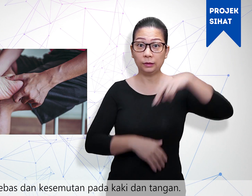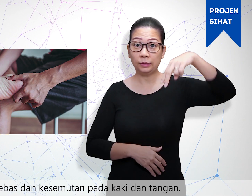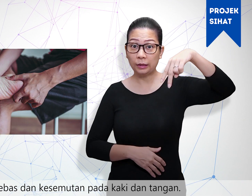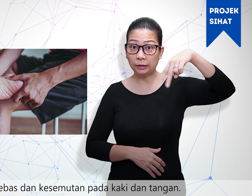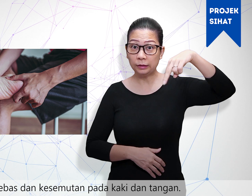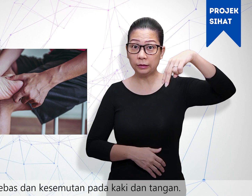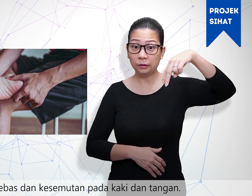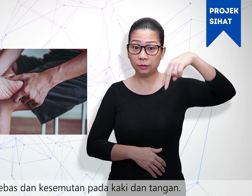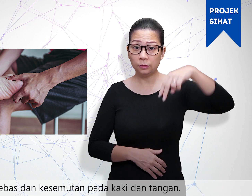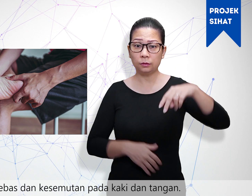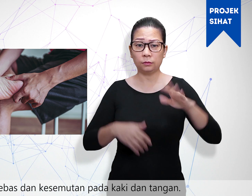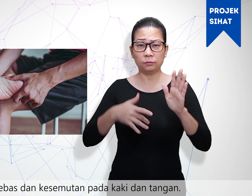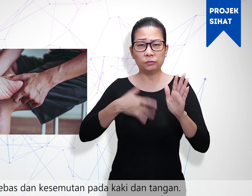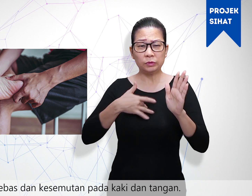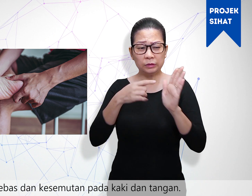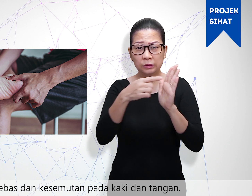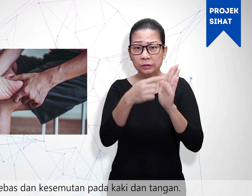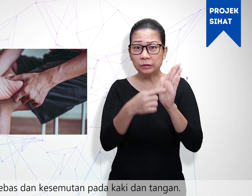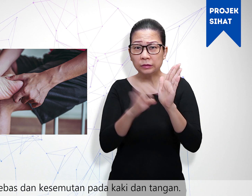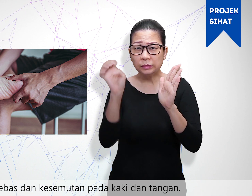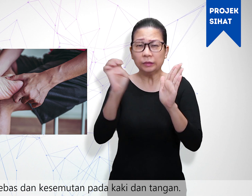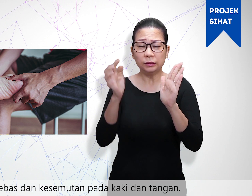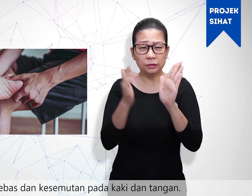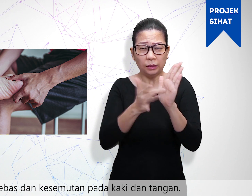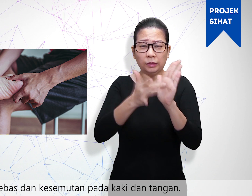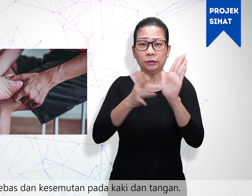Numbness and tingling in the hands and feet.